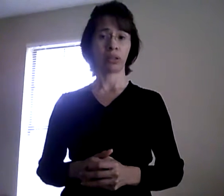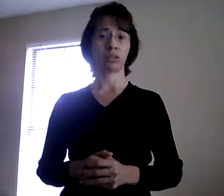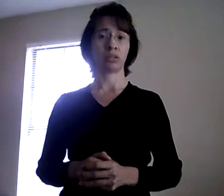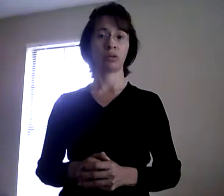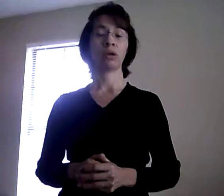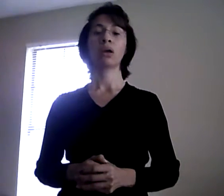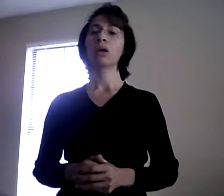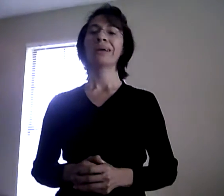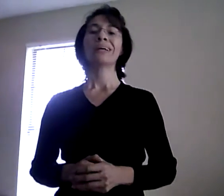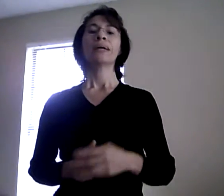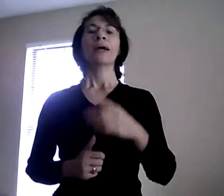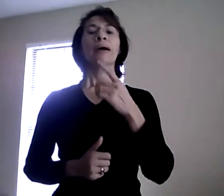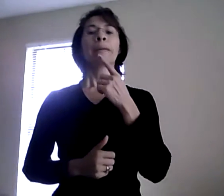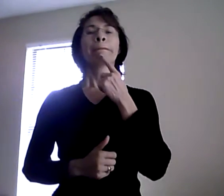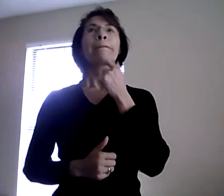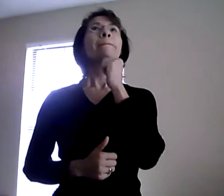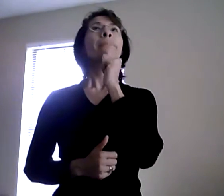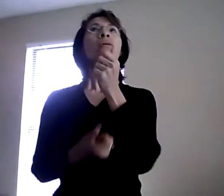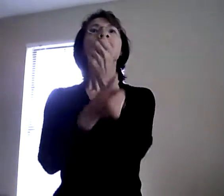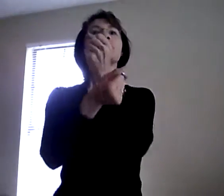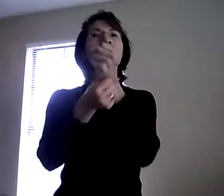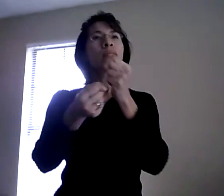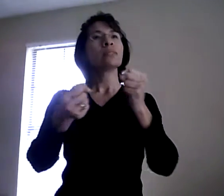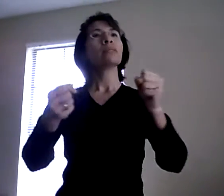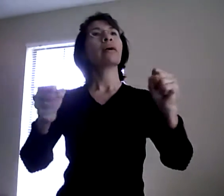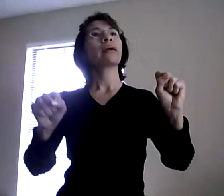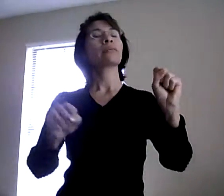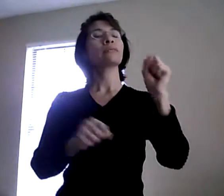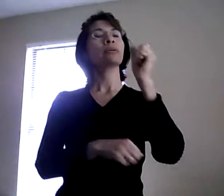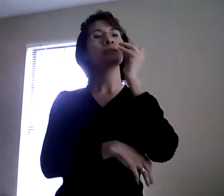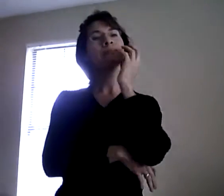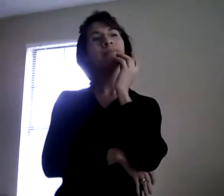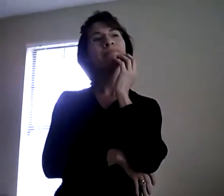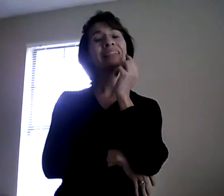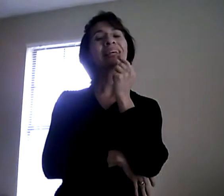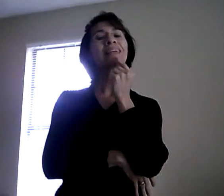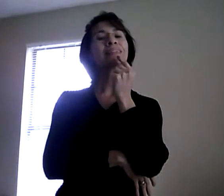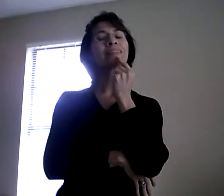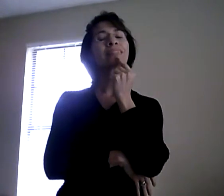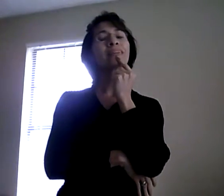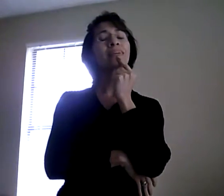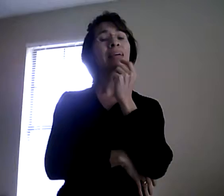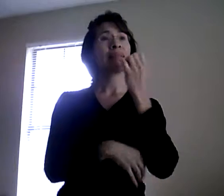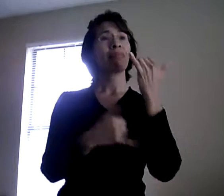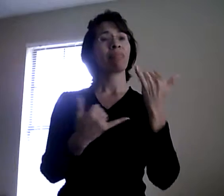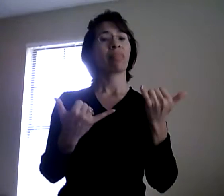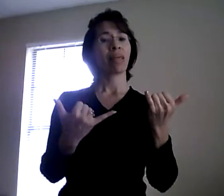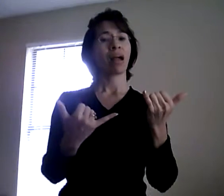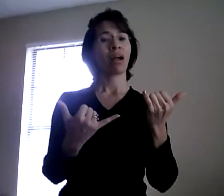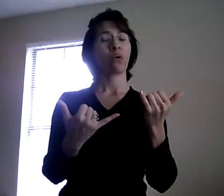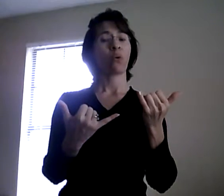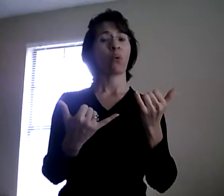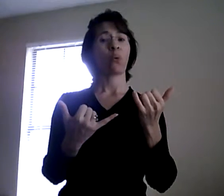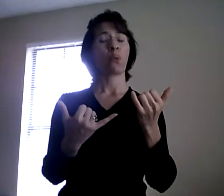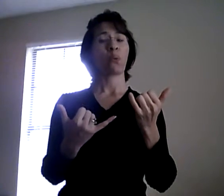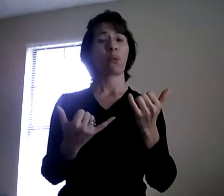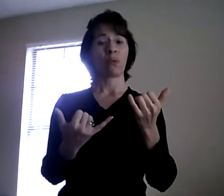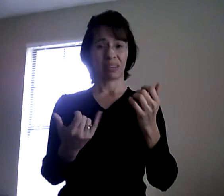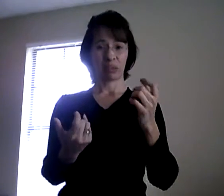Not safe would be, I would say probably right now they've rebuilt everything in Houston since I've lived